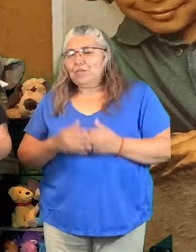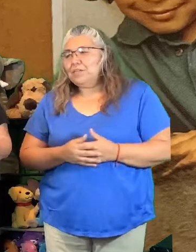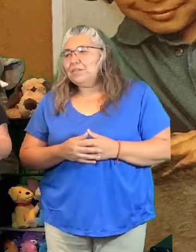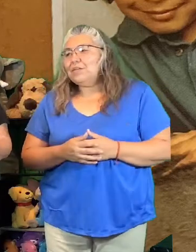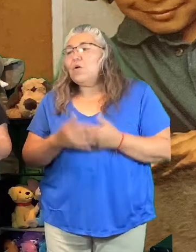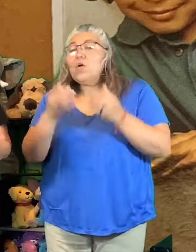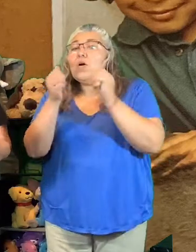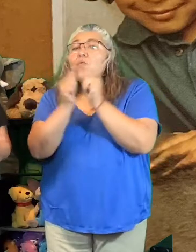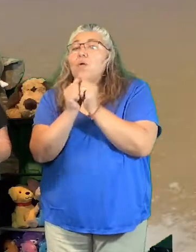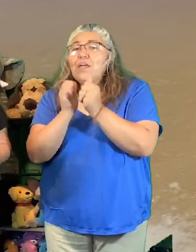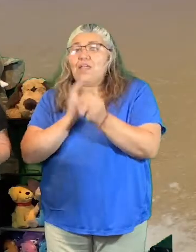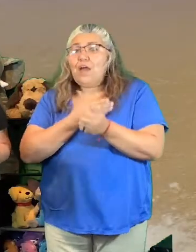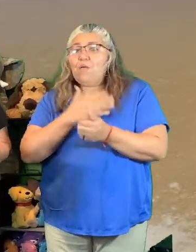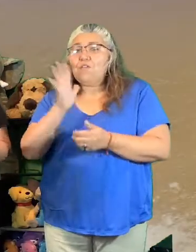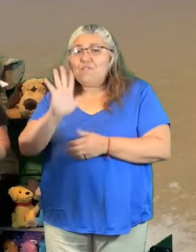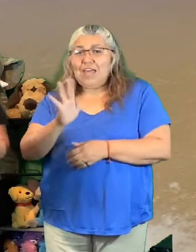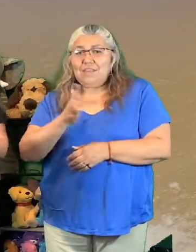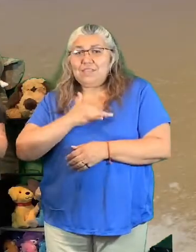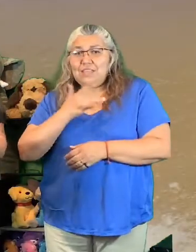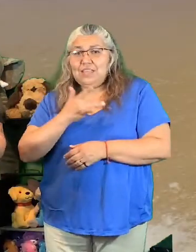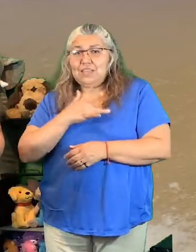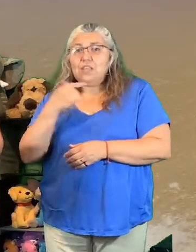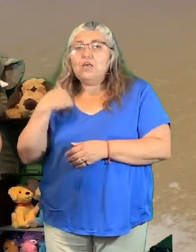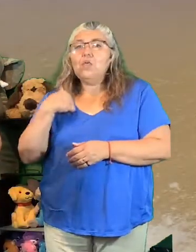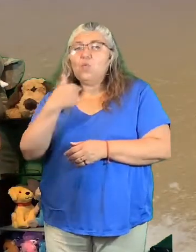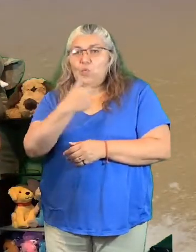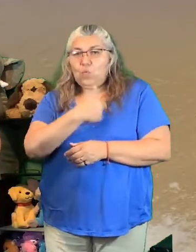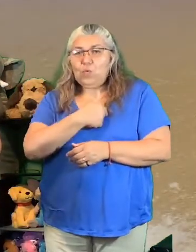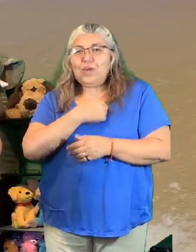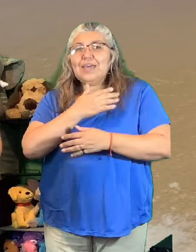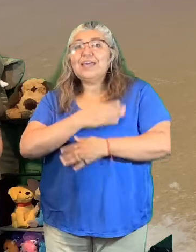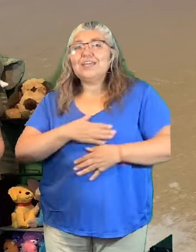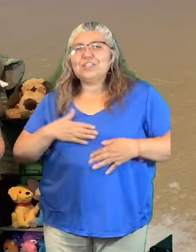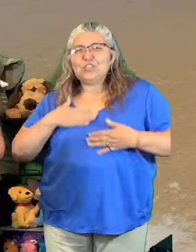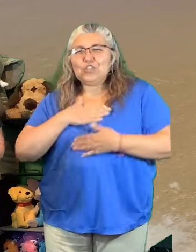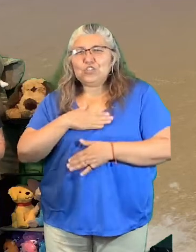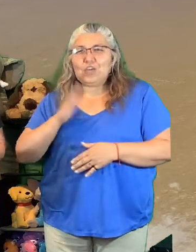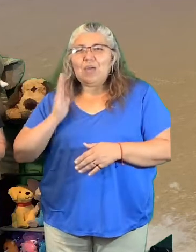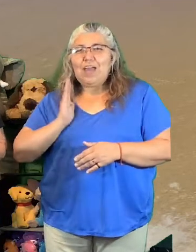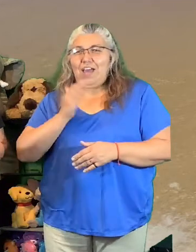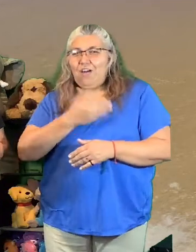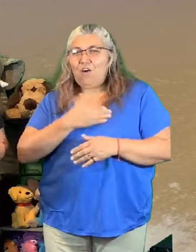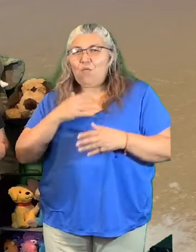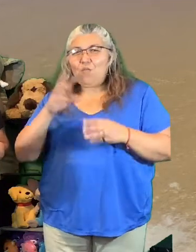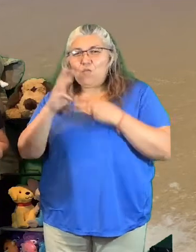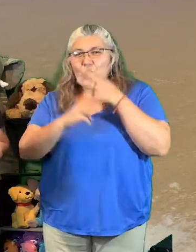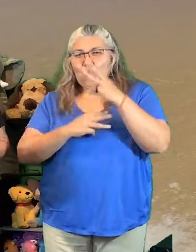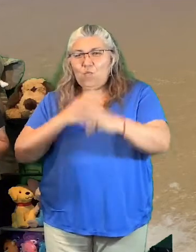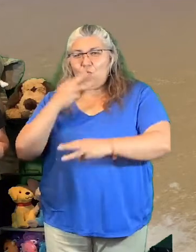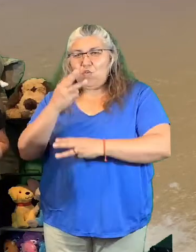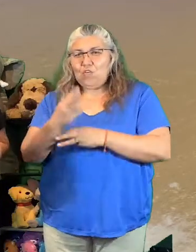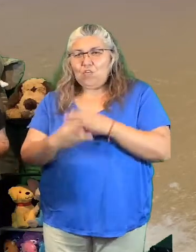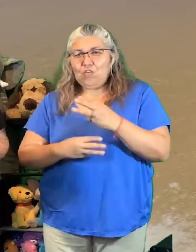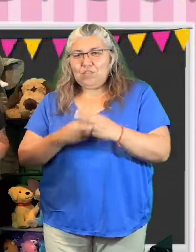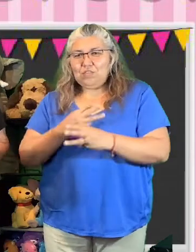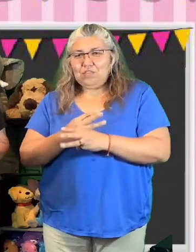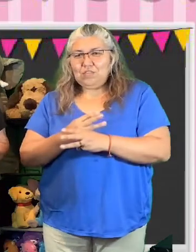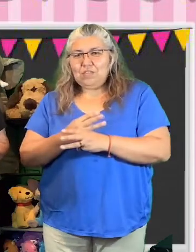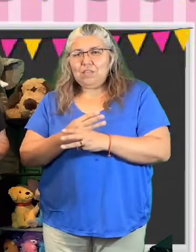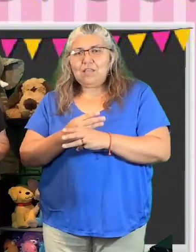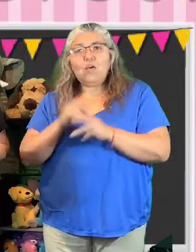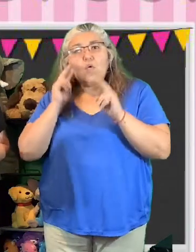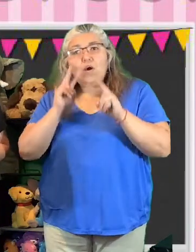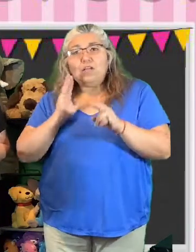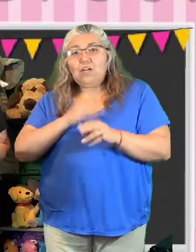With our five senses we enjoy our worlds. Watch for our other